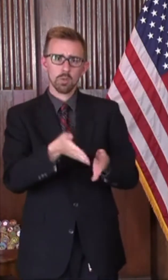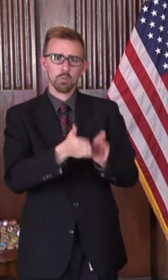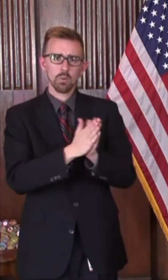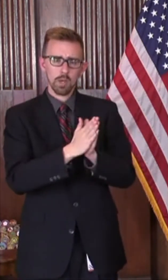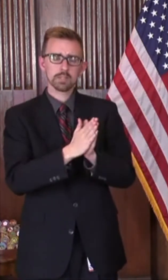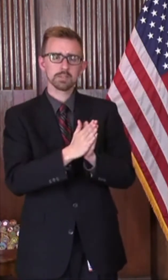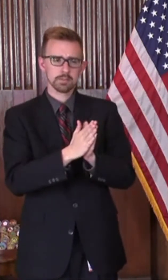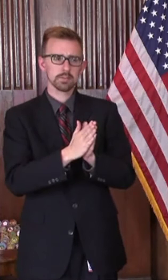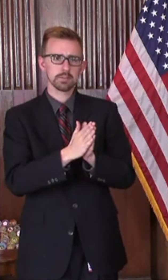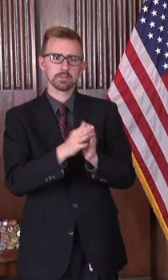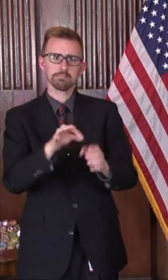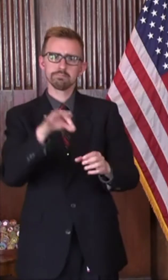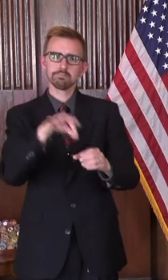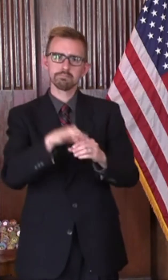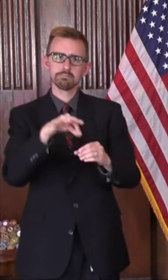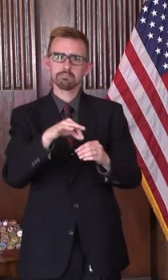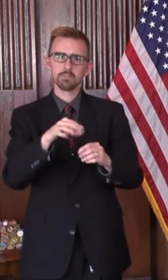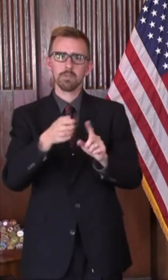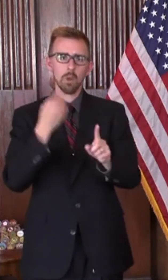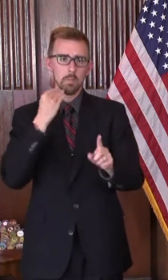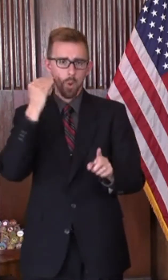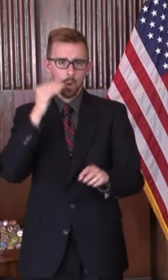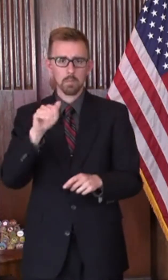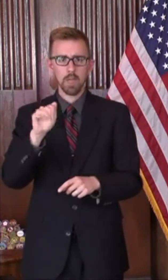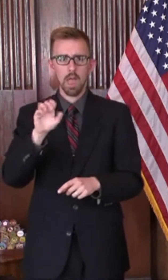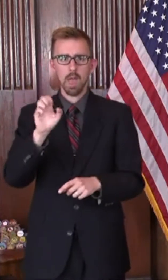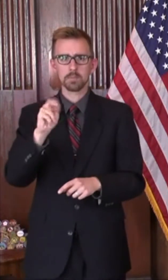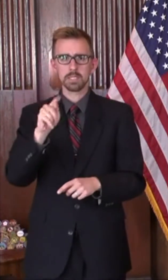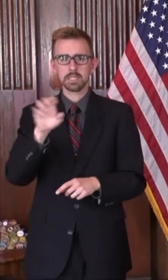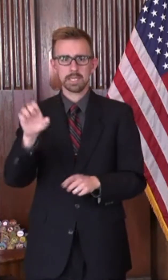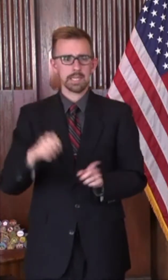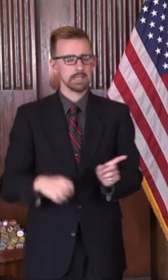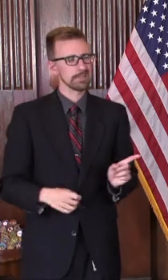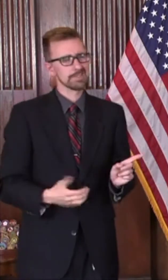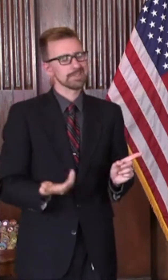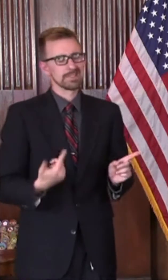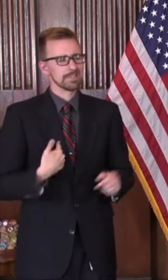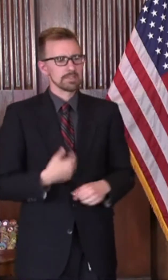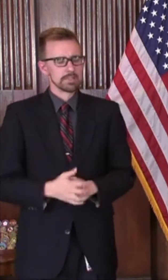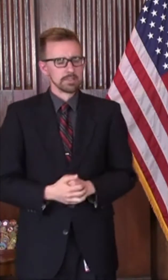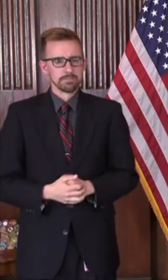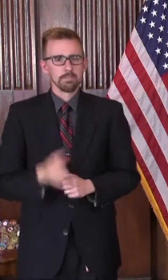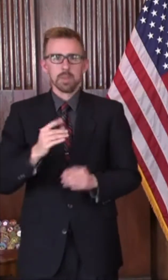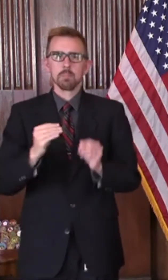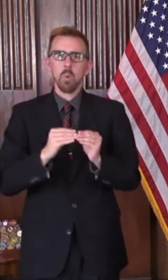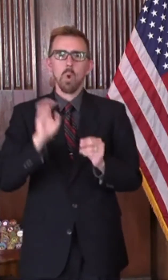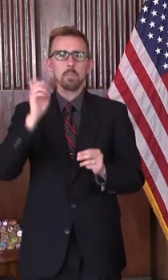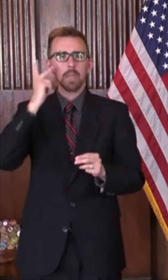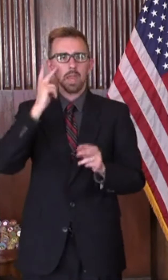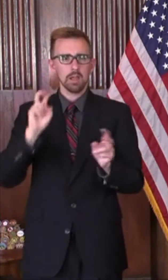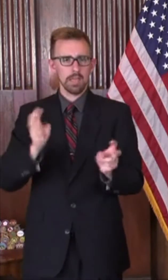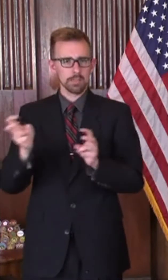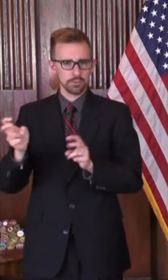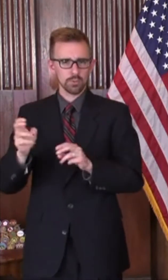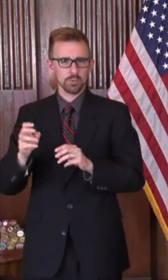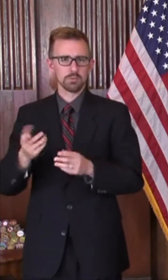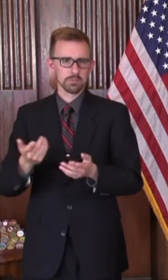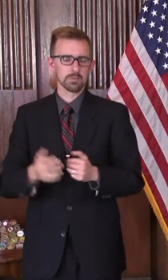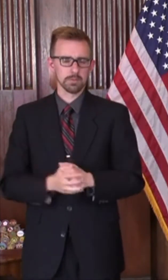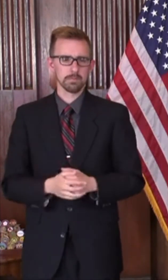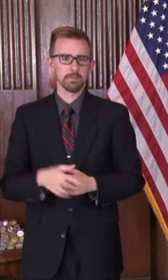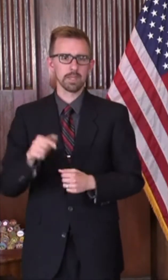and cast an absentee ballot? I do not. Look, the absentee ballot is more of a political issue than it is anything. This